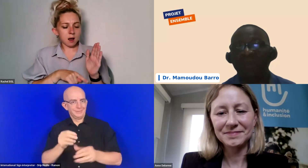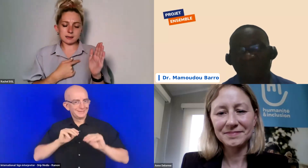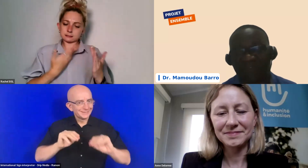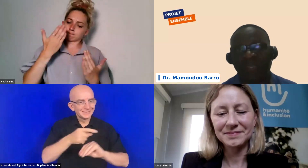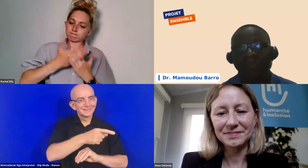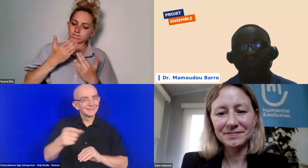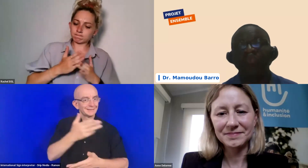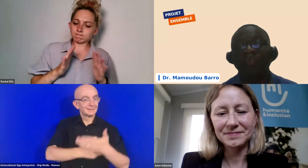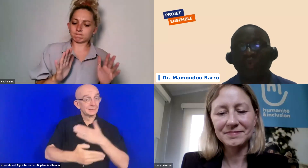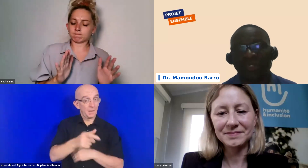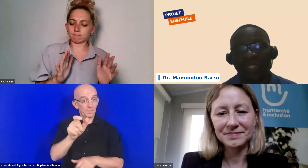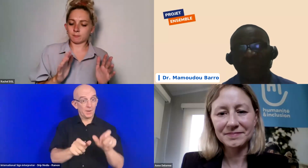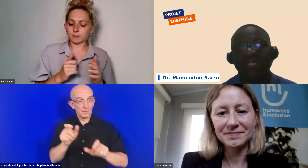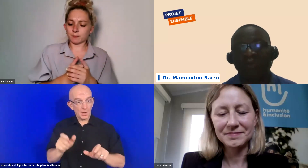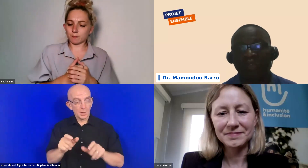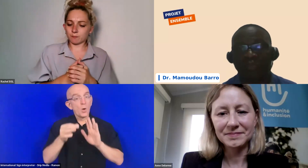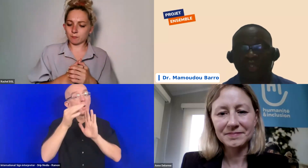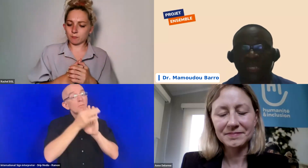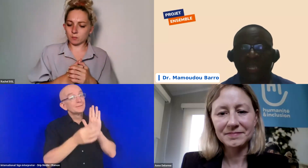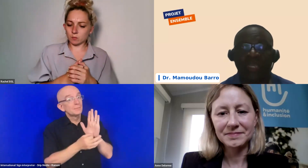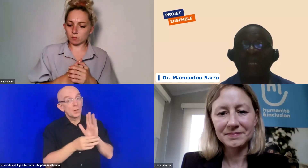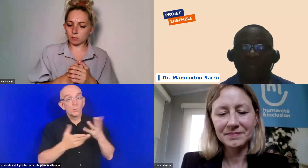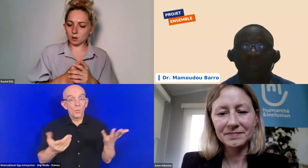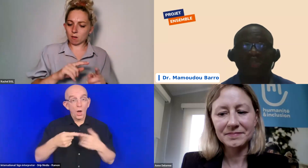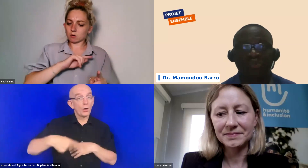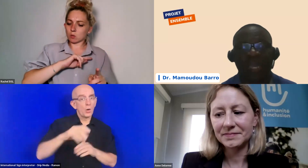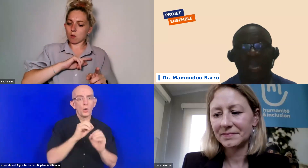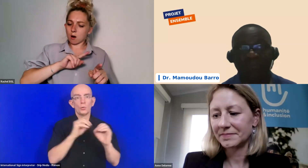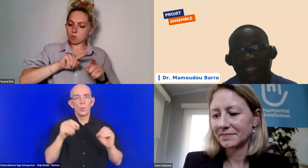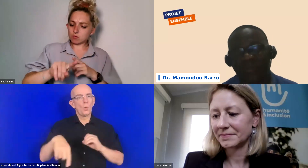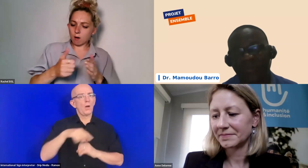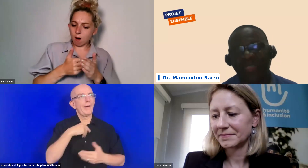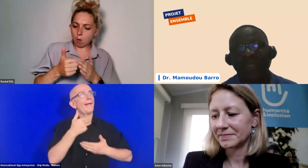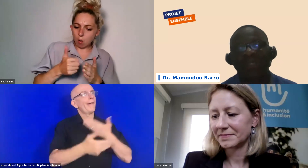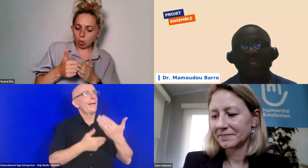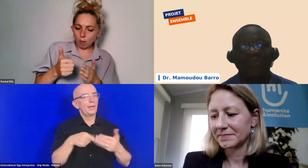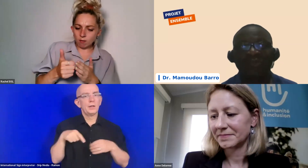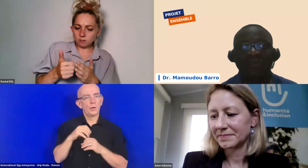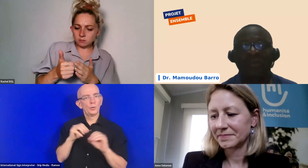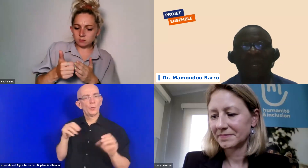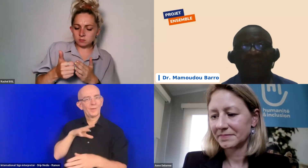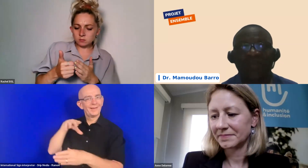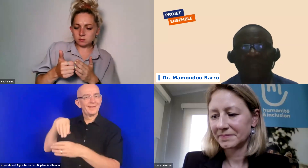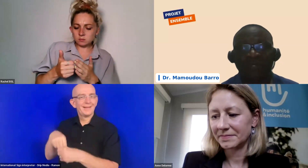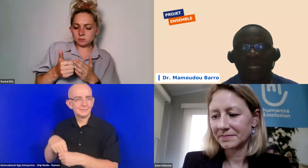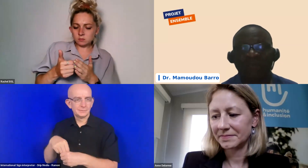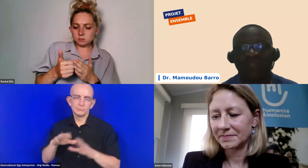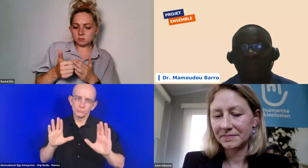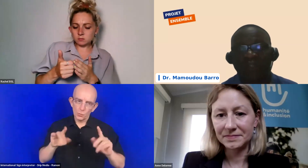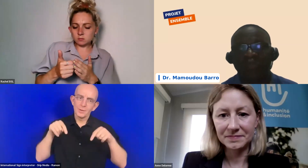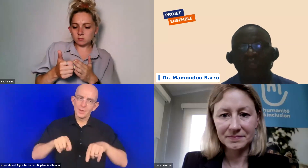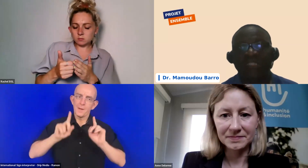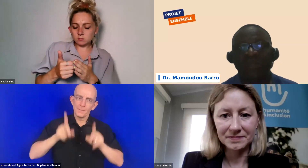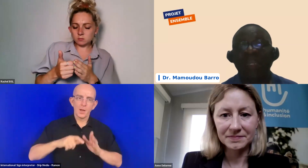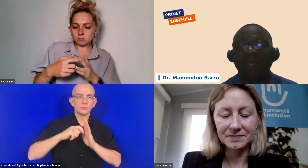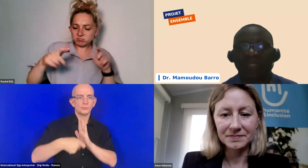de faire tout au long de la mise en œuvre de ce projet. Et actuellement, même, je suis à Abidjan et sur en fait une activité